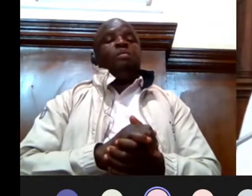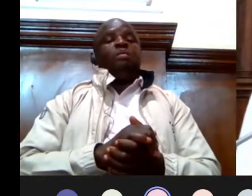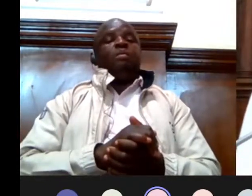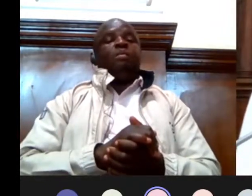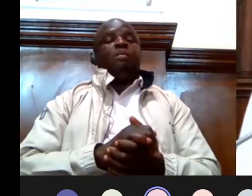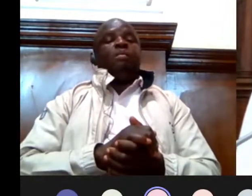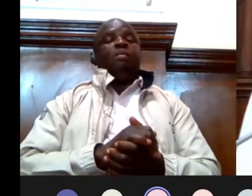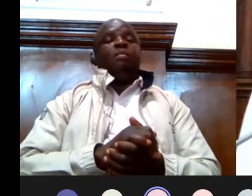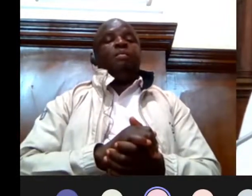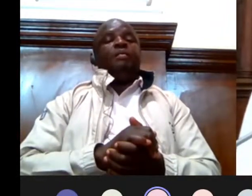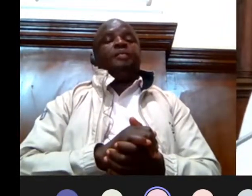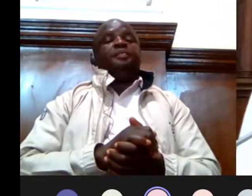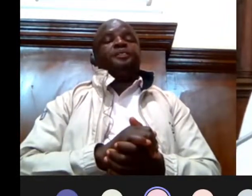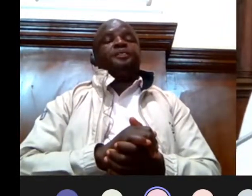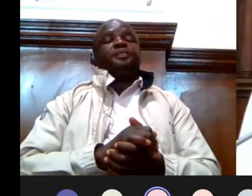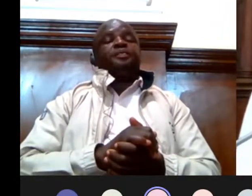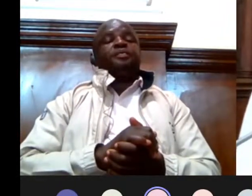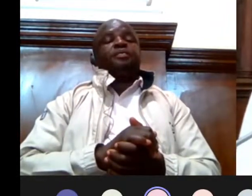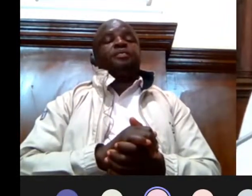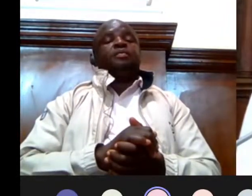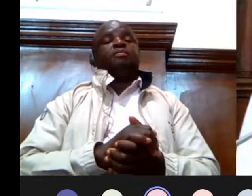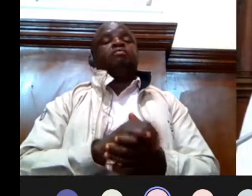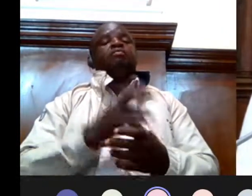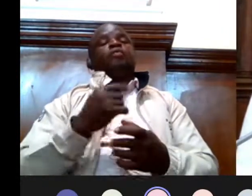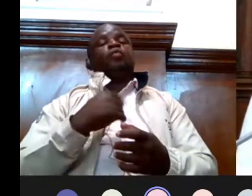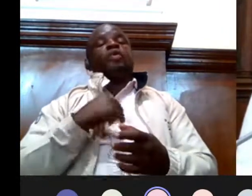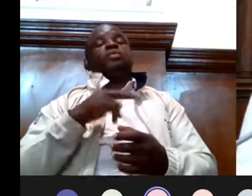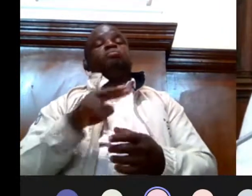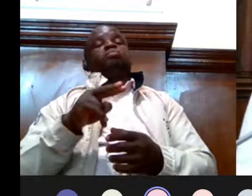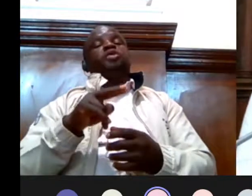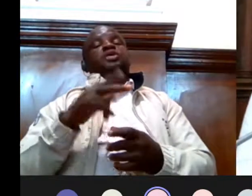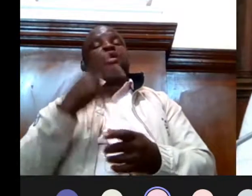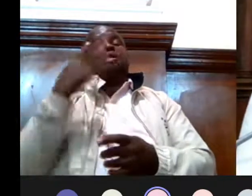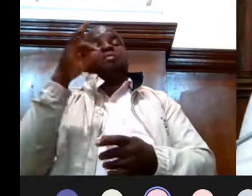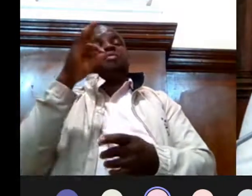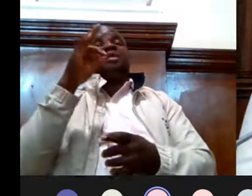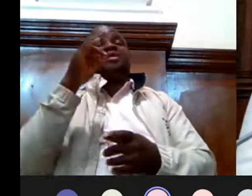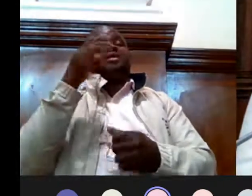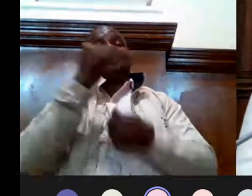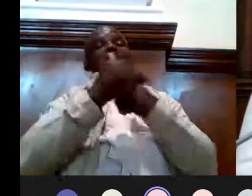trend wherein some governments are using their